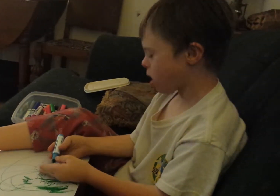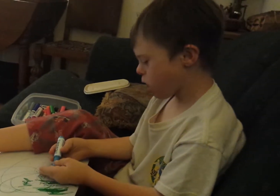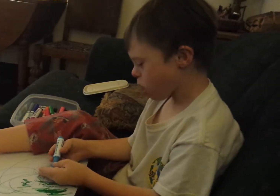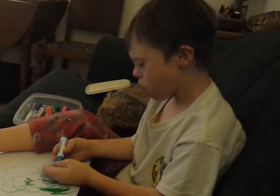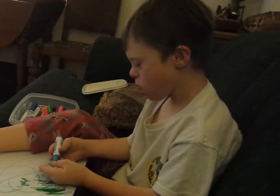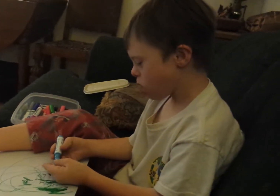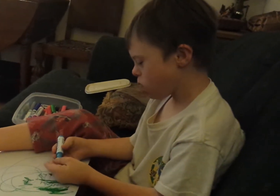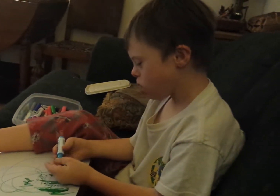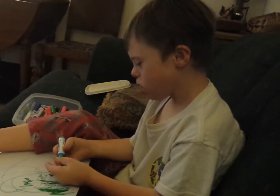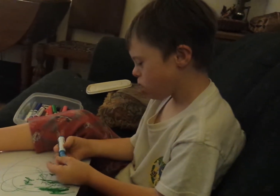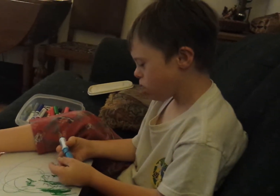Can you sign purple?